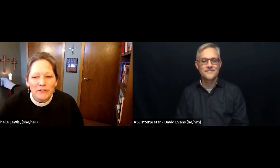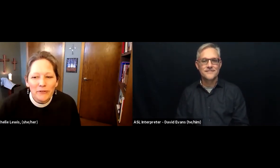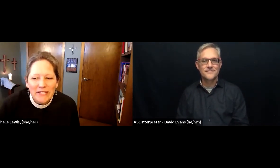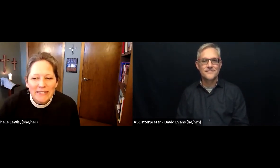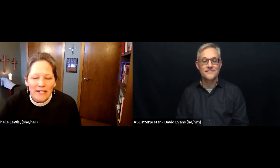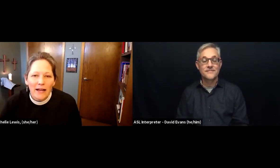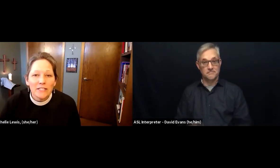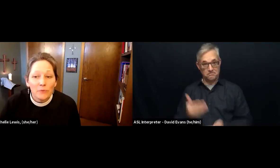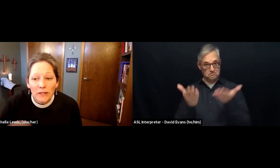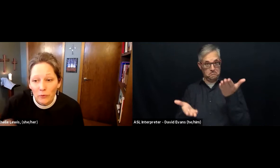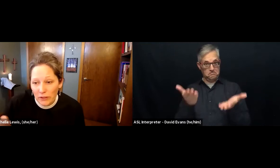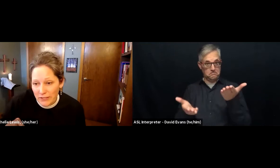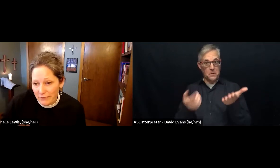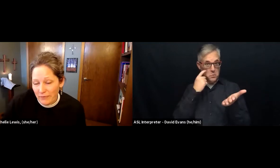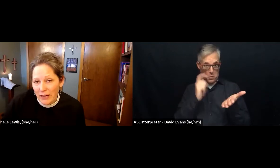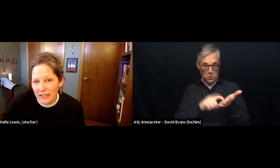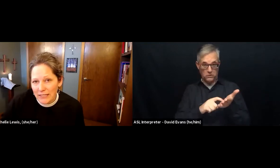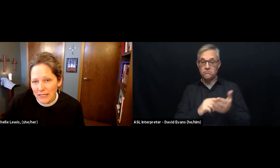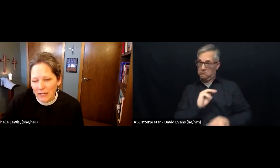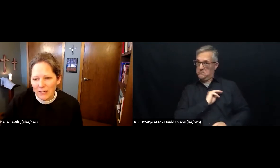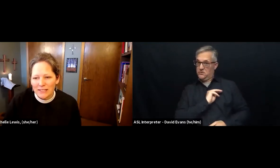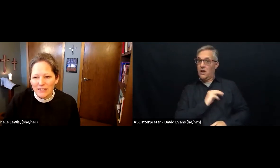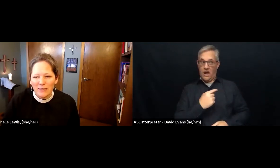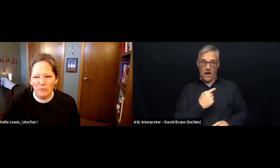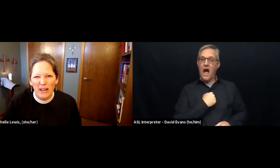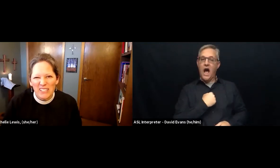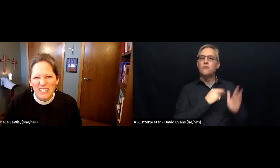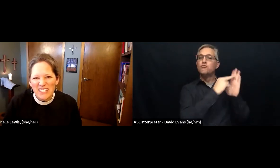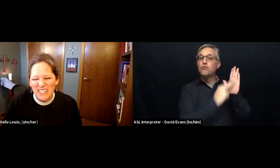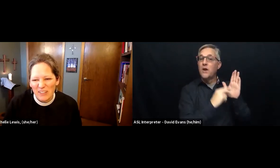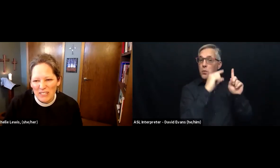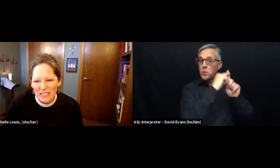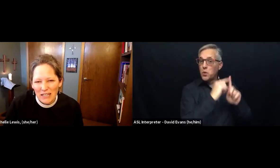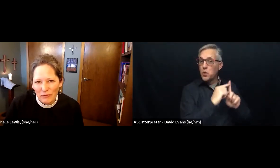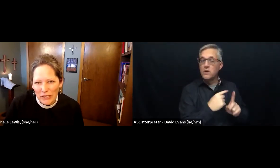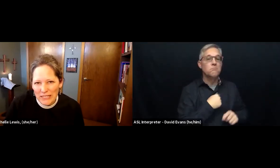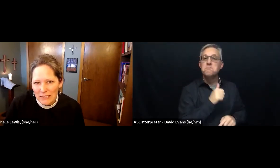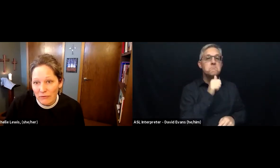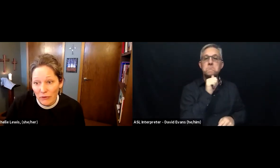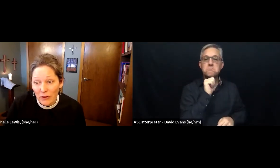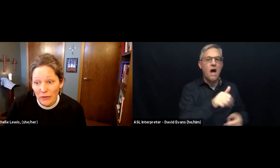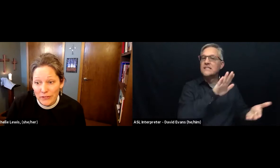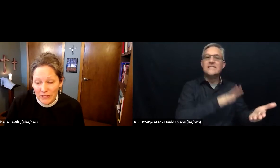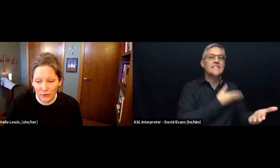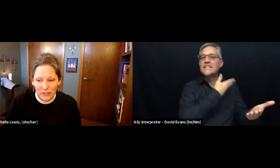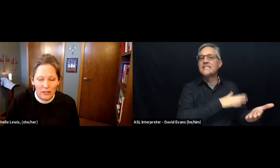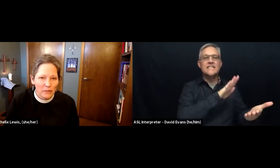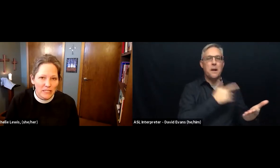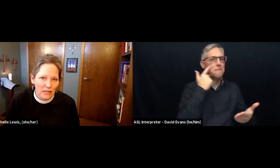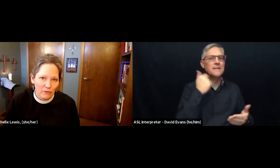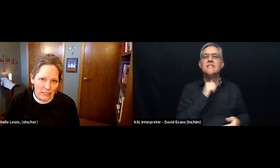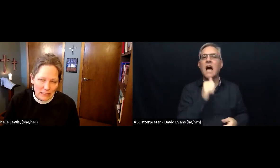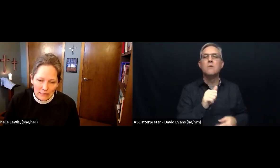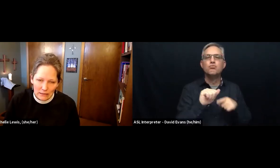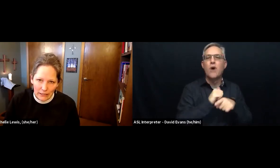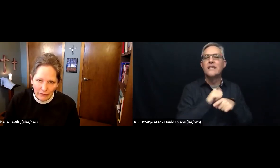Maybe noticed, I just read the words. I didn't sing it because I didn't practice. And my singing voice, for those of us who can hear, my